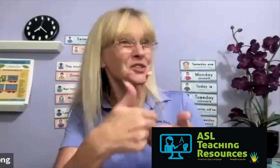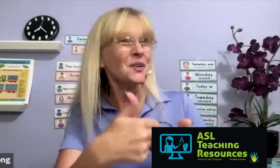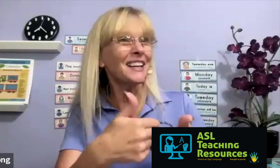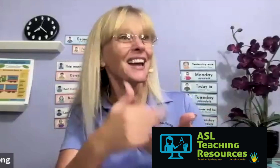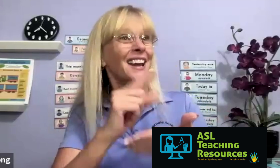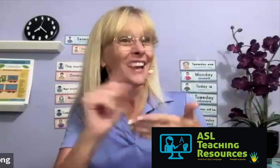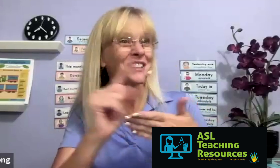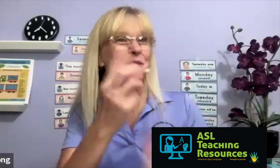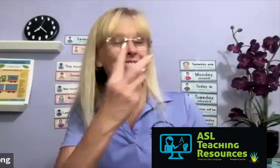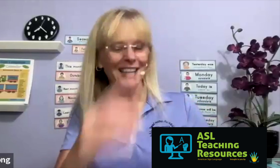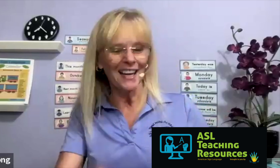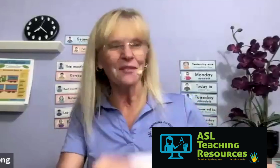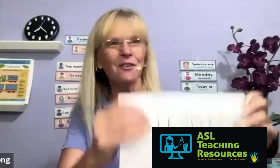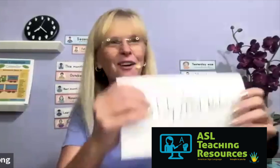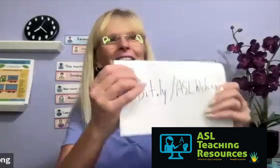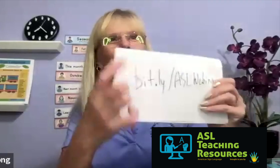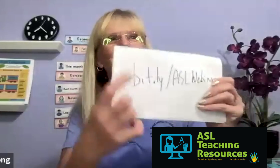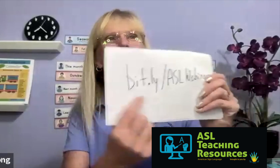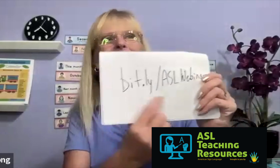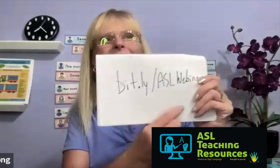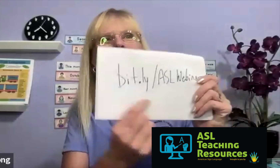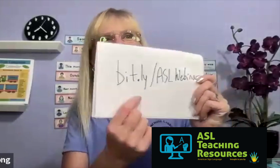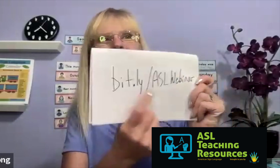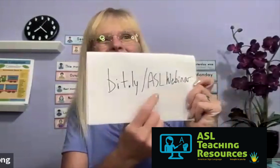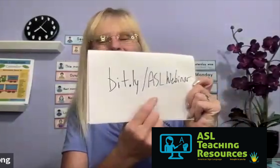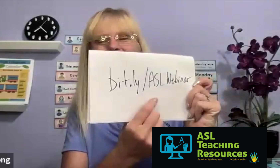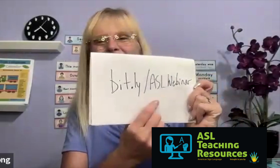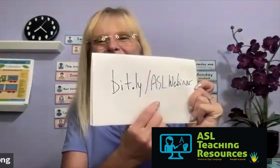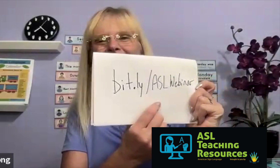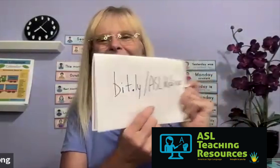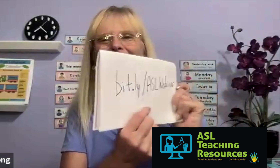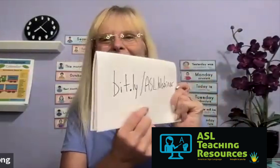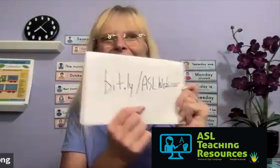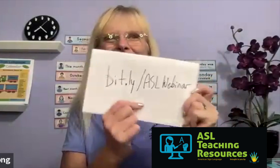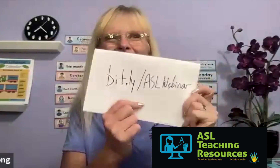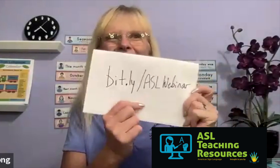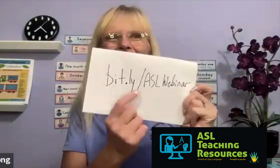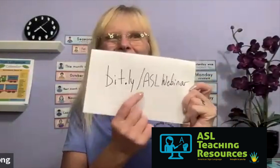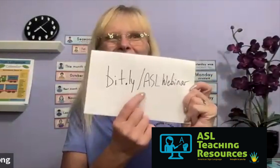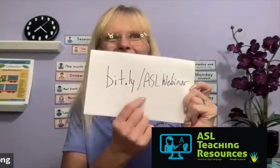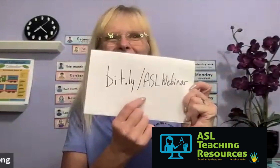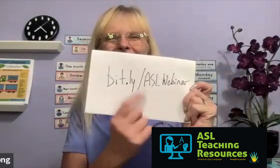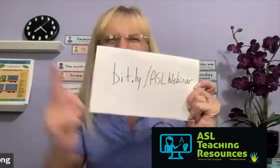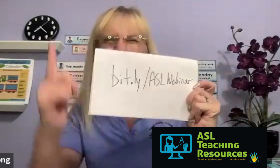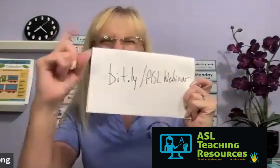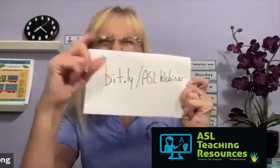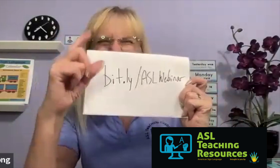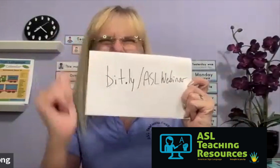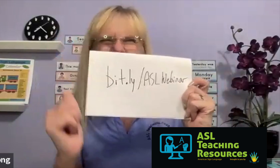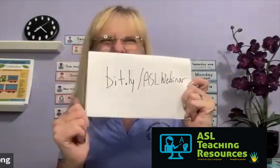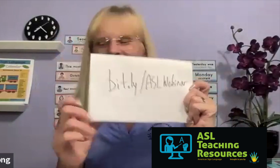join next Wednesday right here. Okay, there we go. Take a picture. All